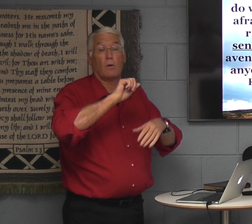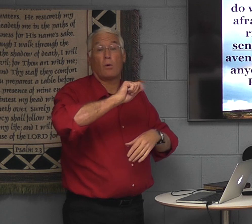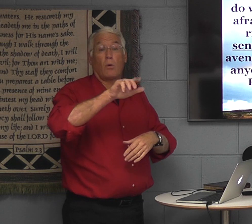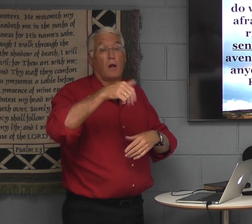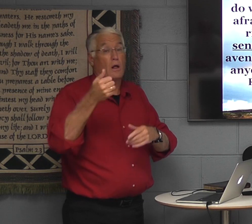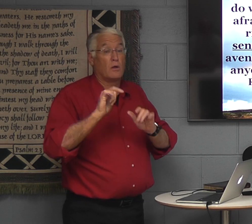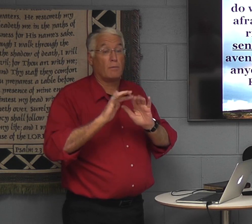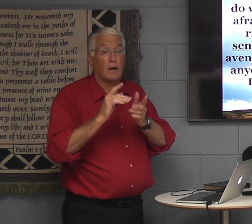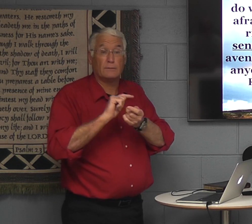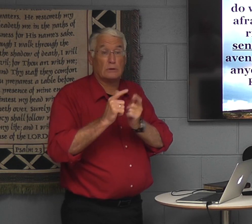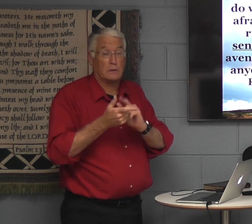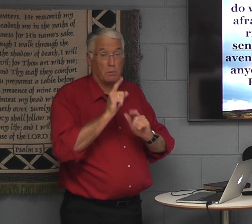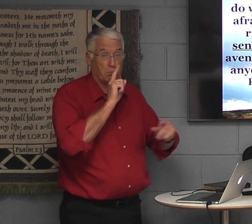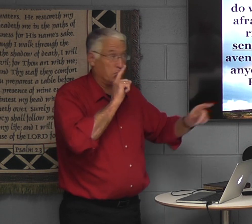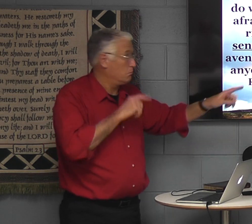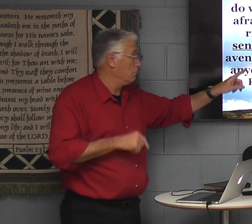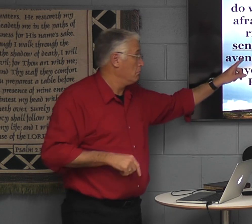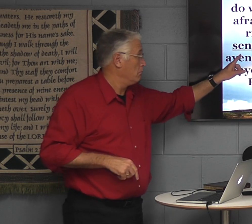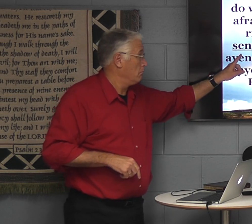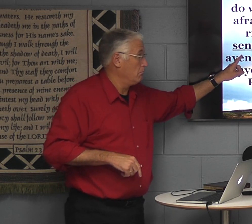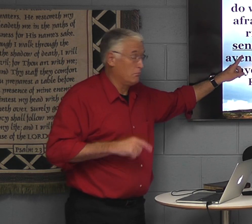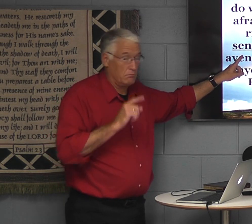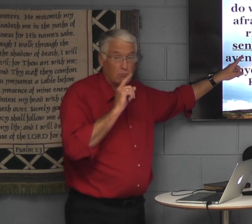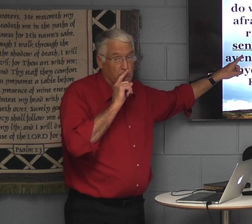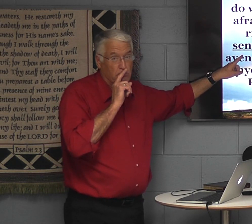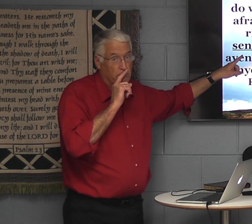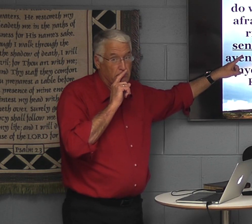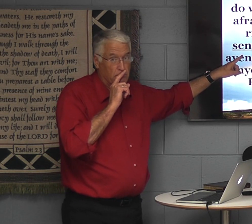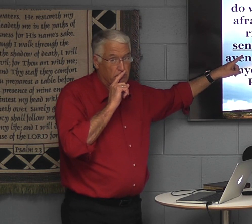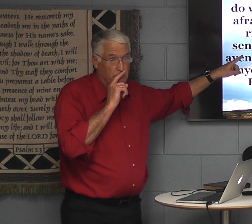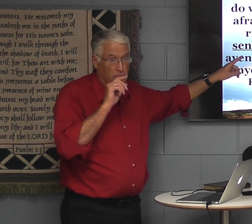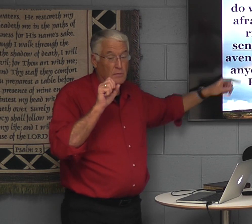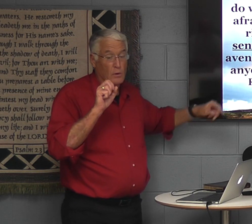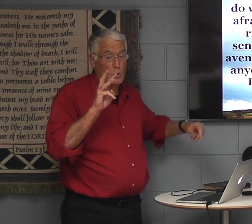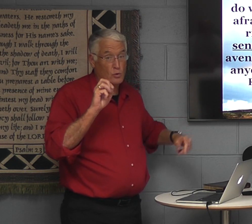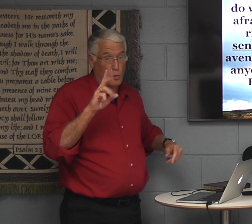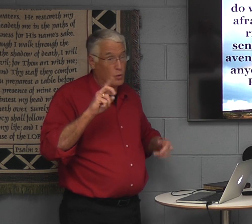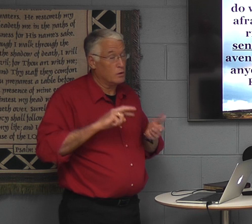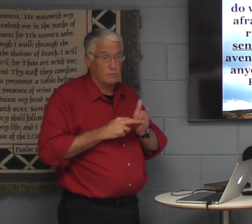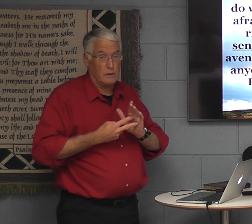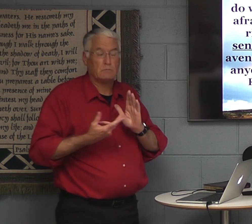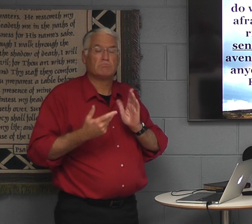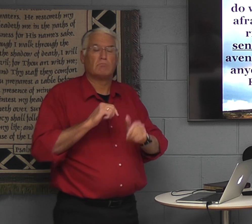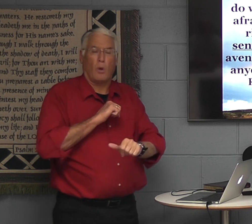There's many that think that the other Bible translations doesn't talk about the death penalty.